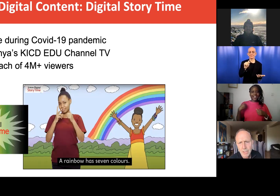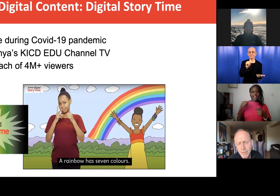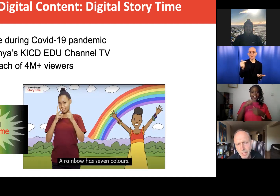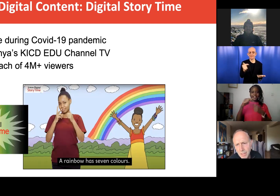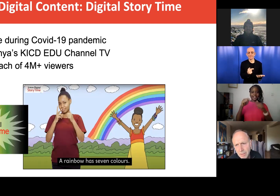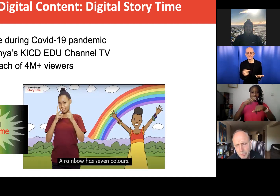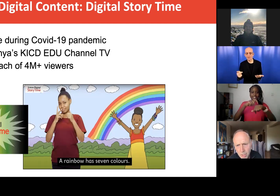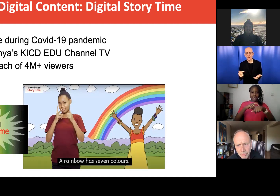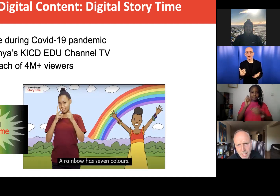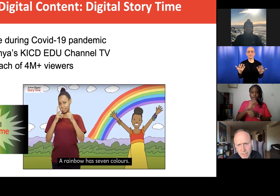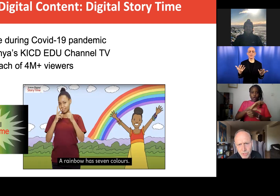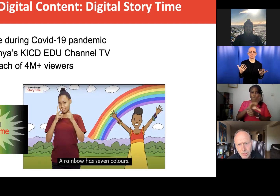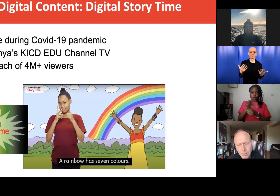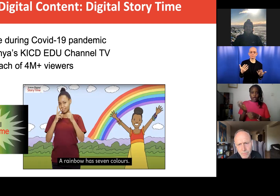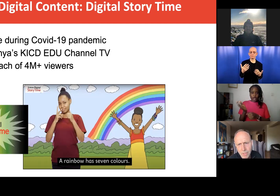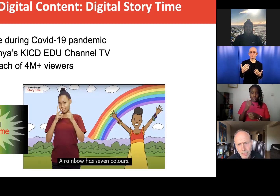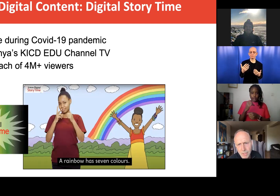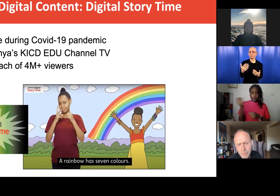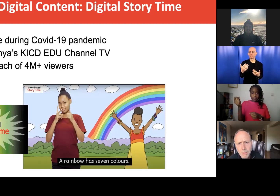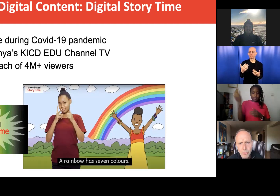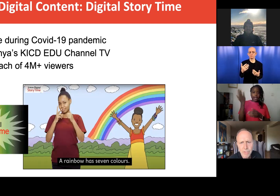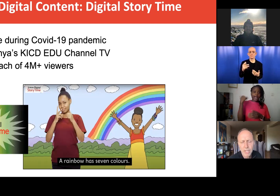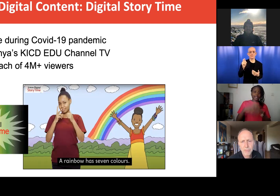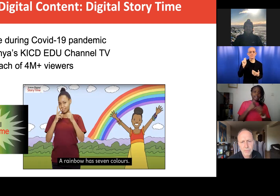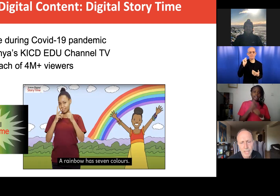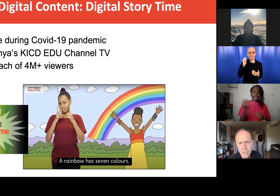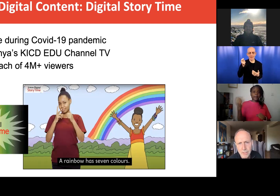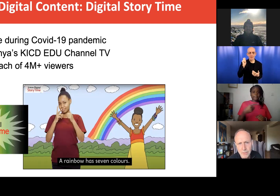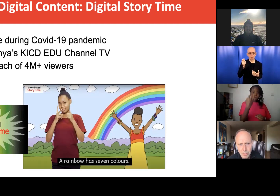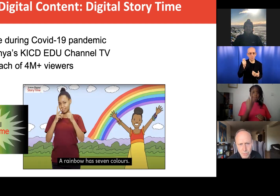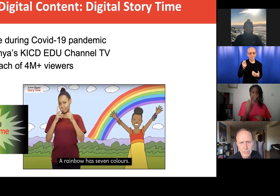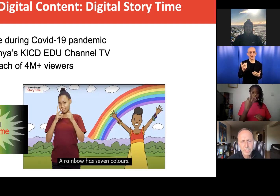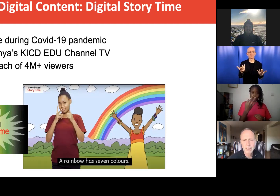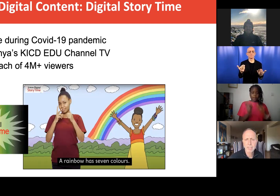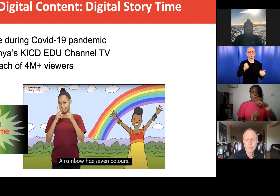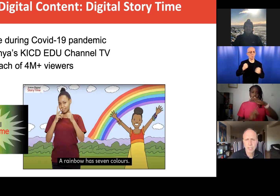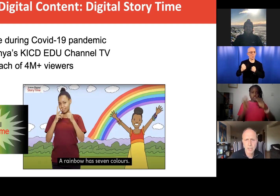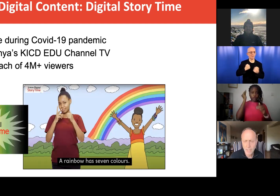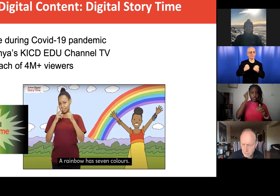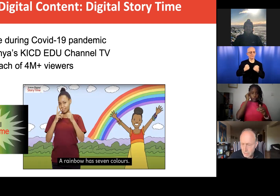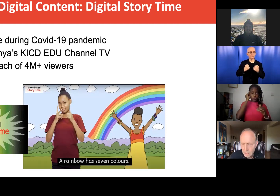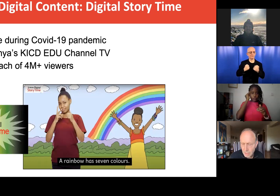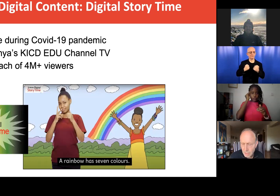hit, March of last year, the Ministry of Education of Kenya, particularly